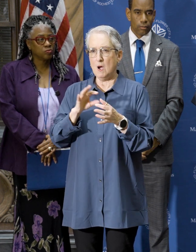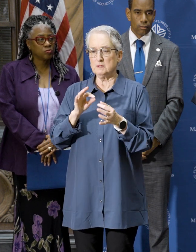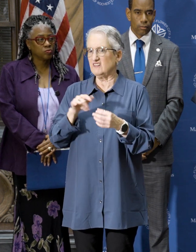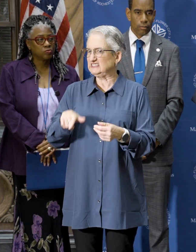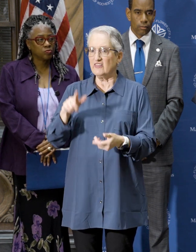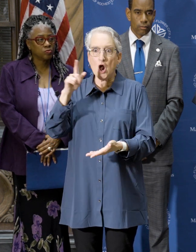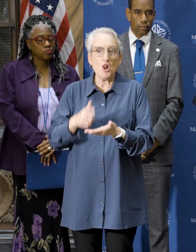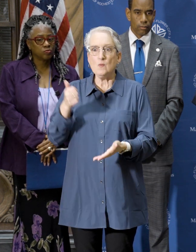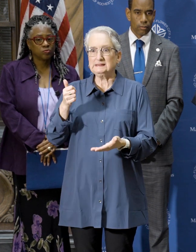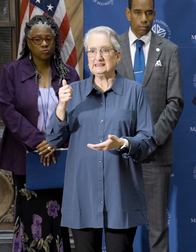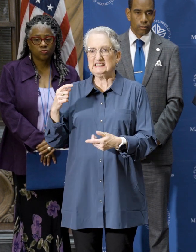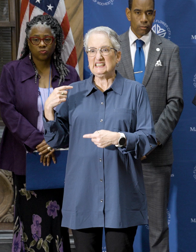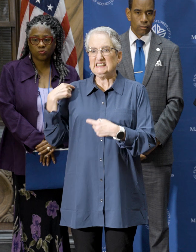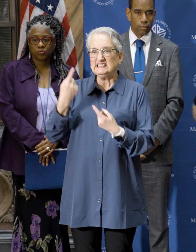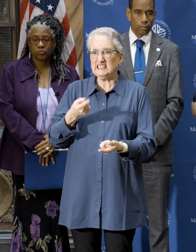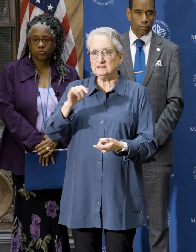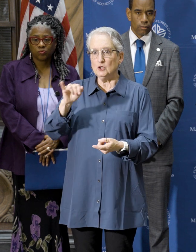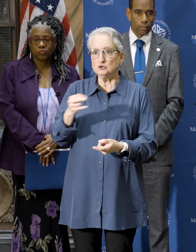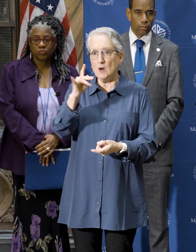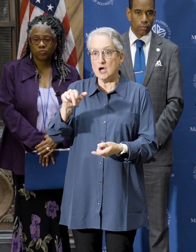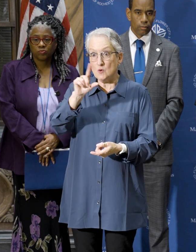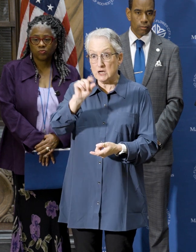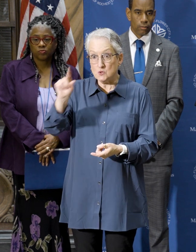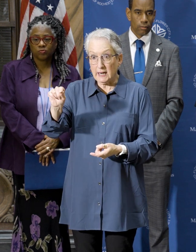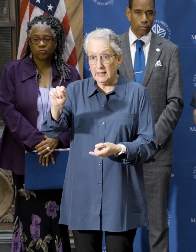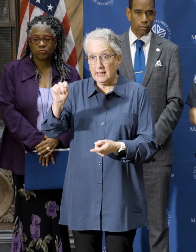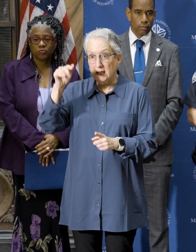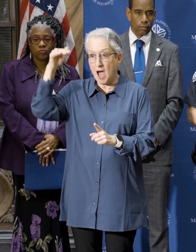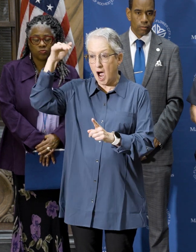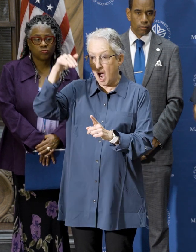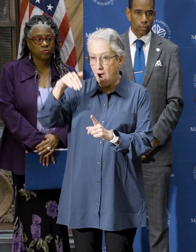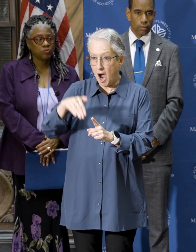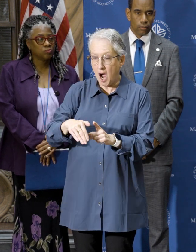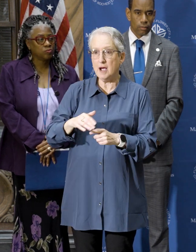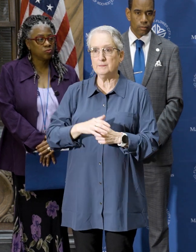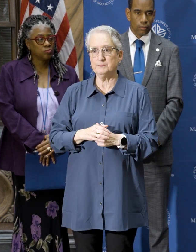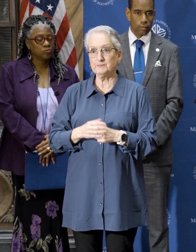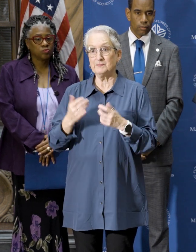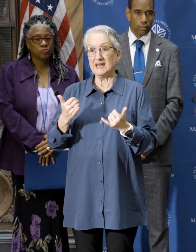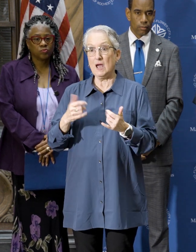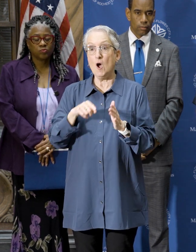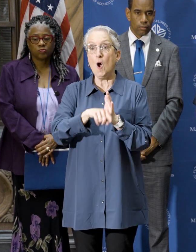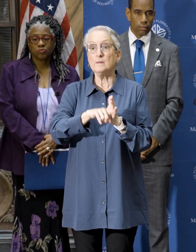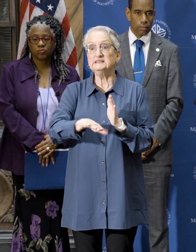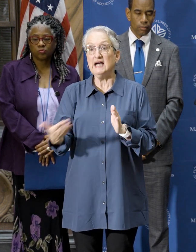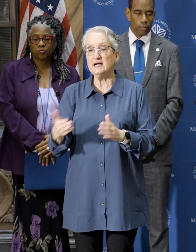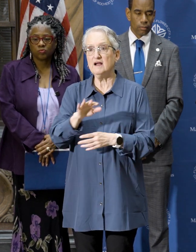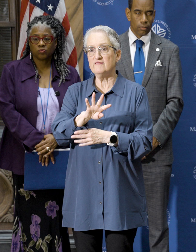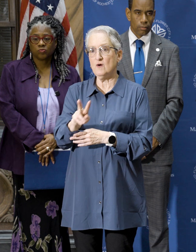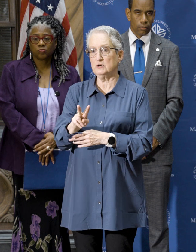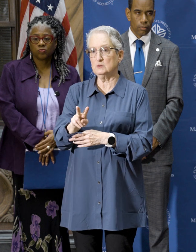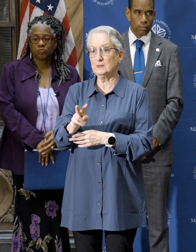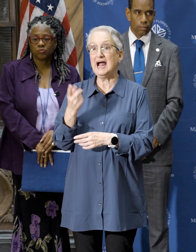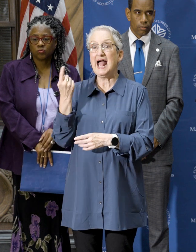since July of 2020. Currently, homicides are at 42 compared to 49 at this time last